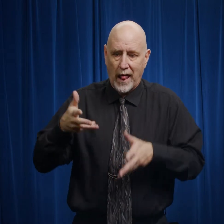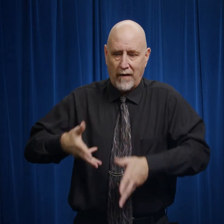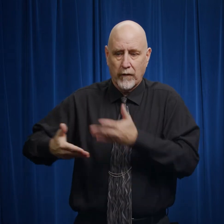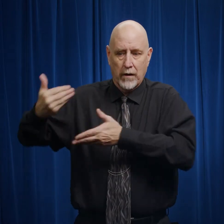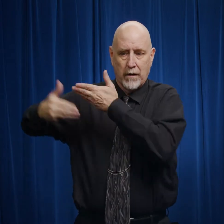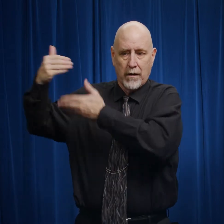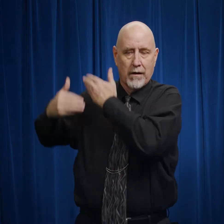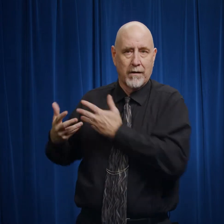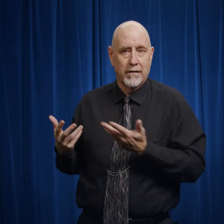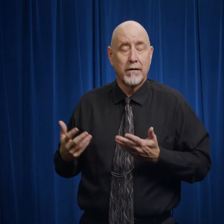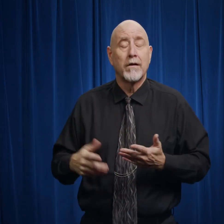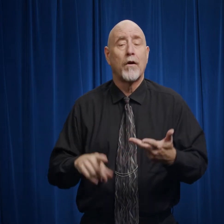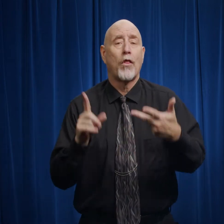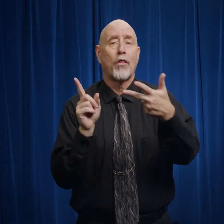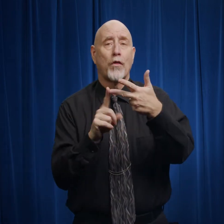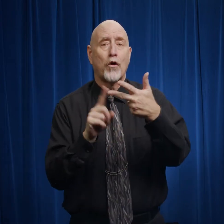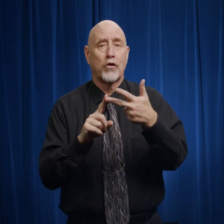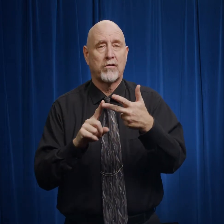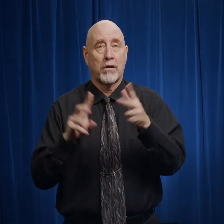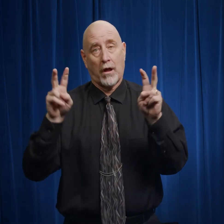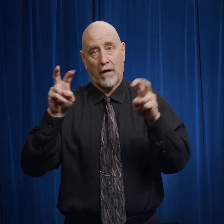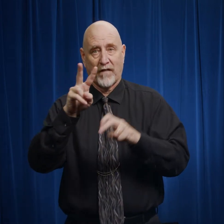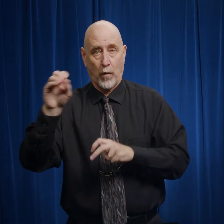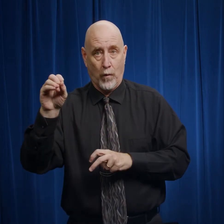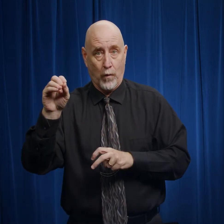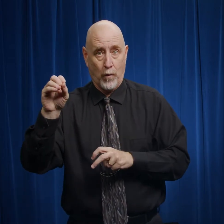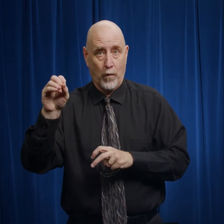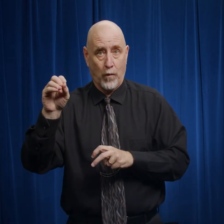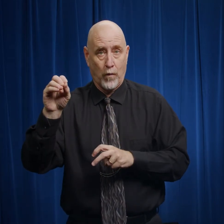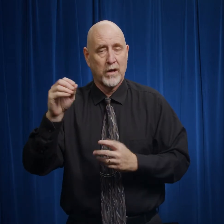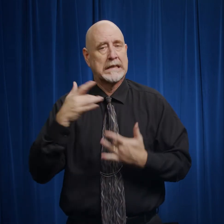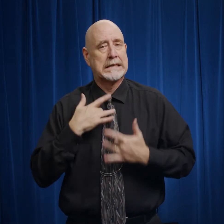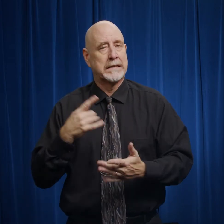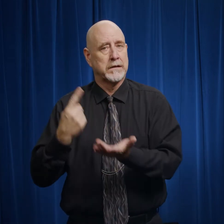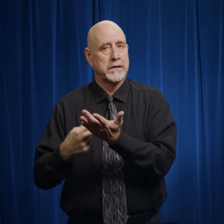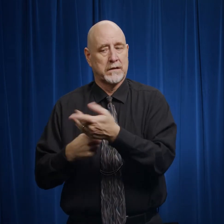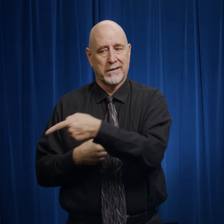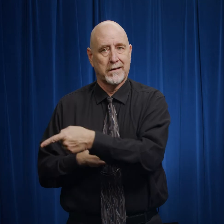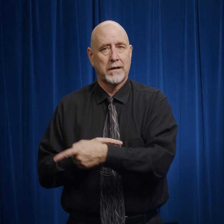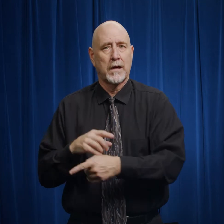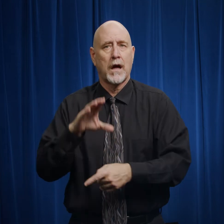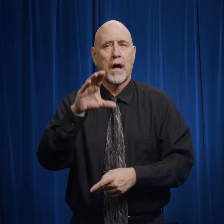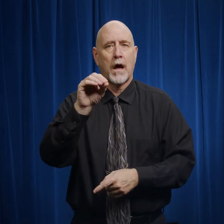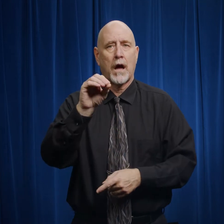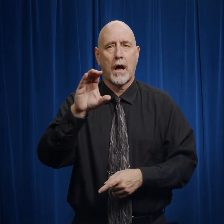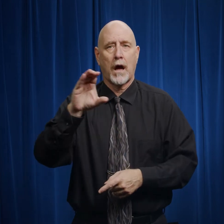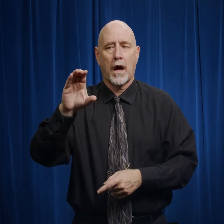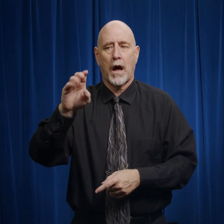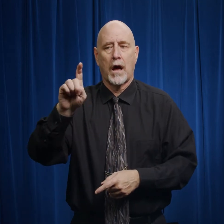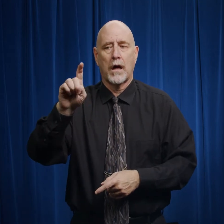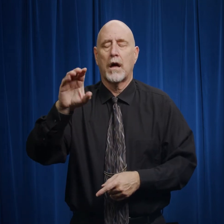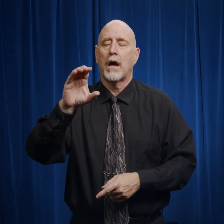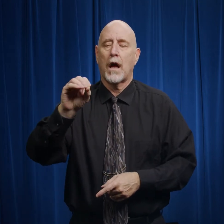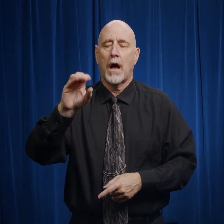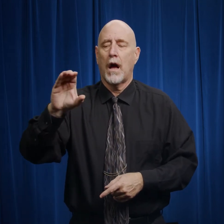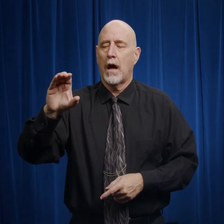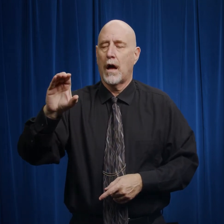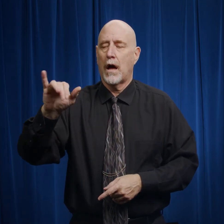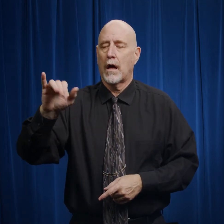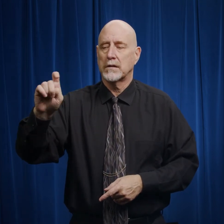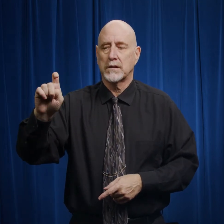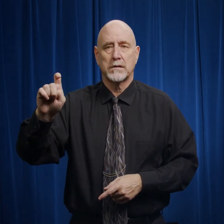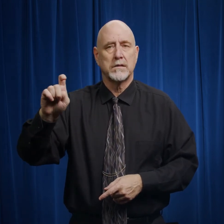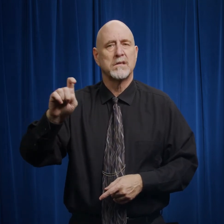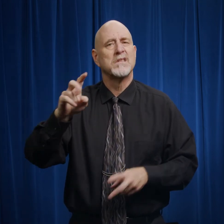wasn't vestigial. The third vestigial organ that we'd like to consider is that idea of the